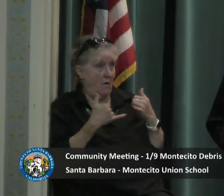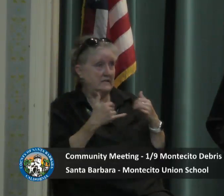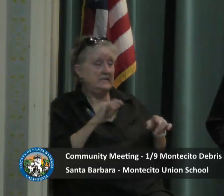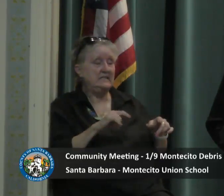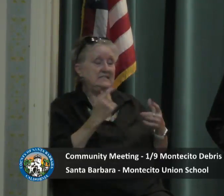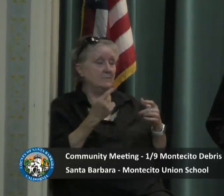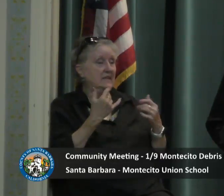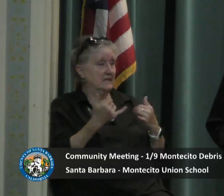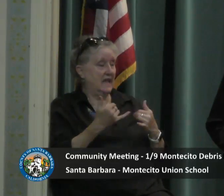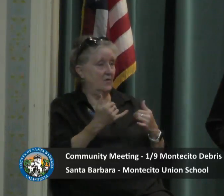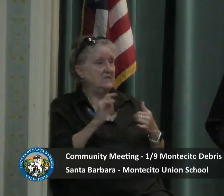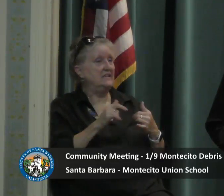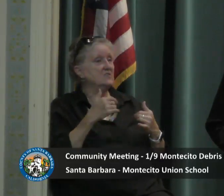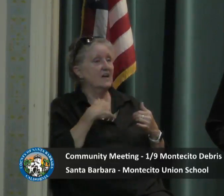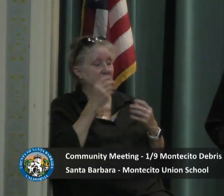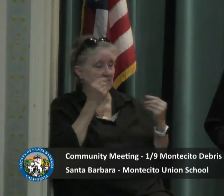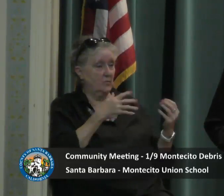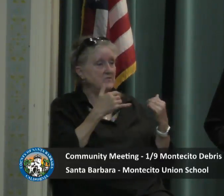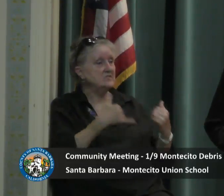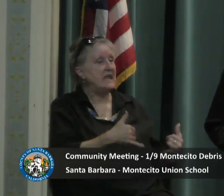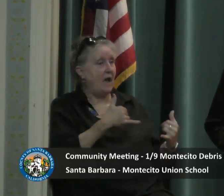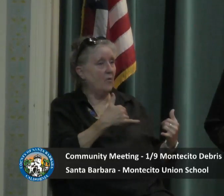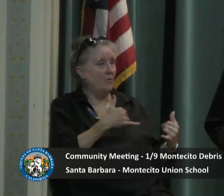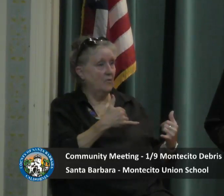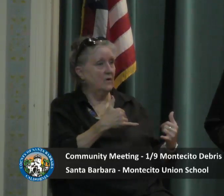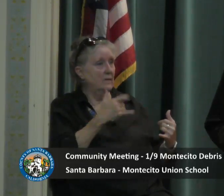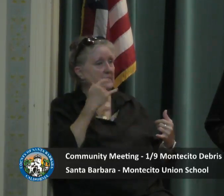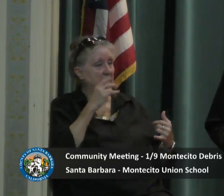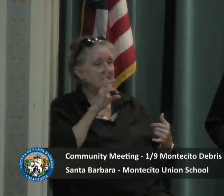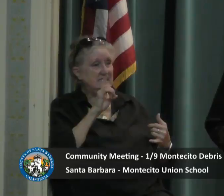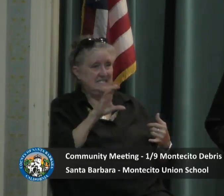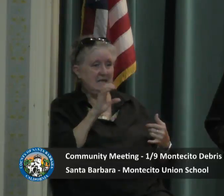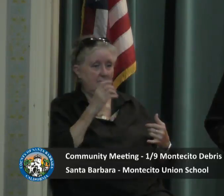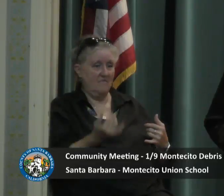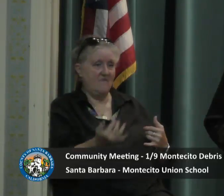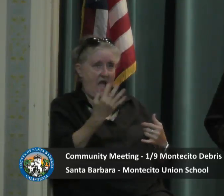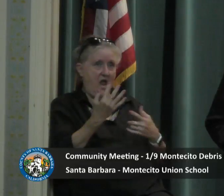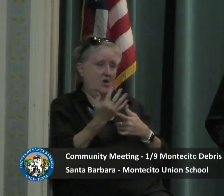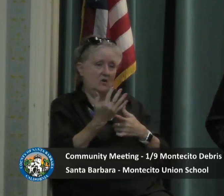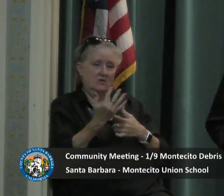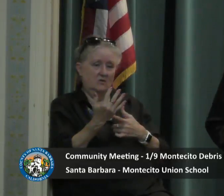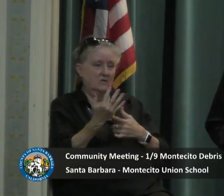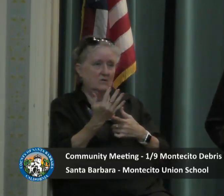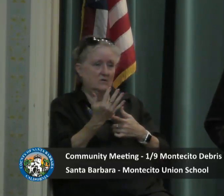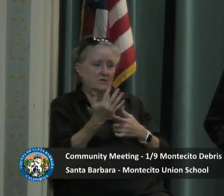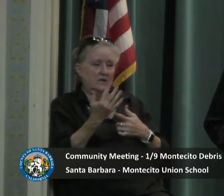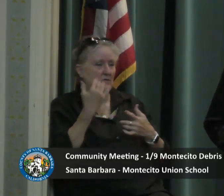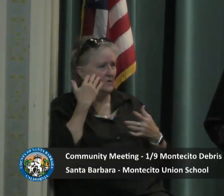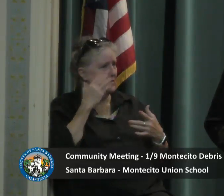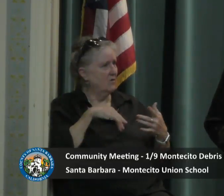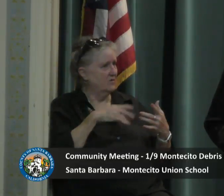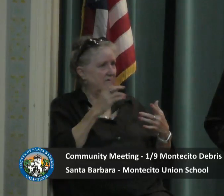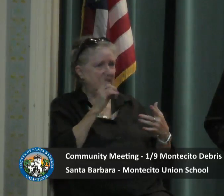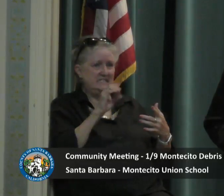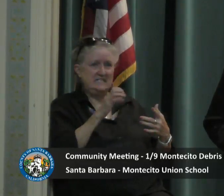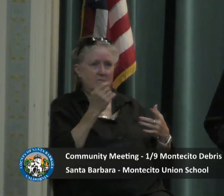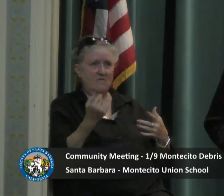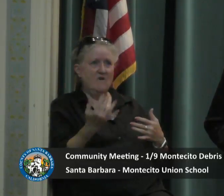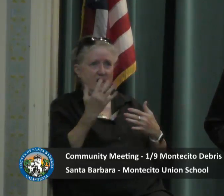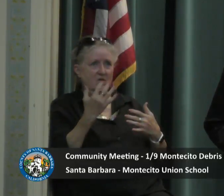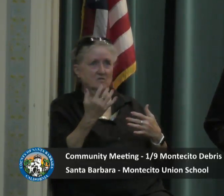something now. We needed to have information now because it was a December fire. And as we all know, December fires